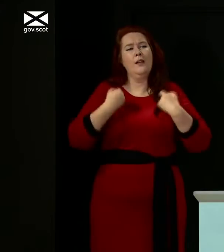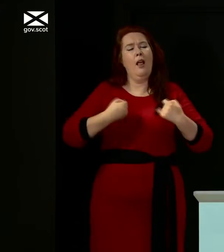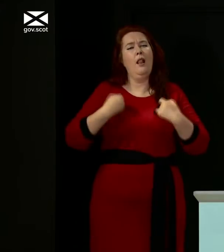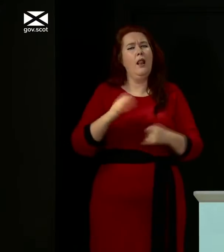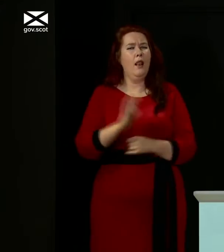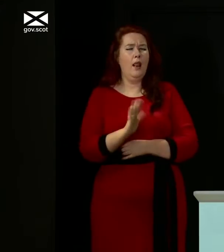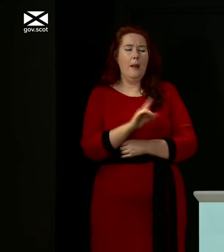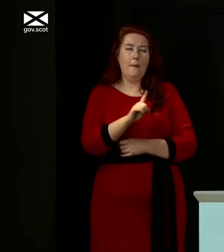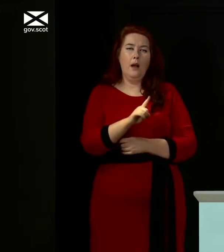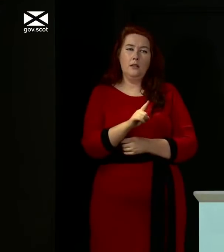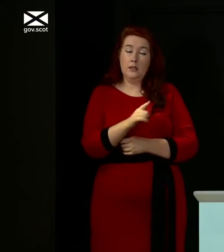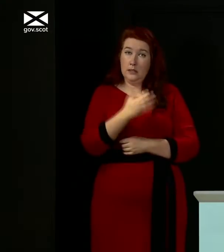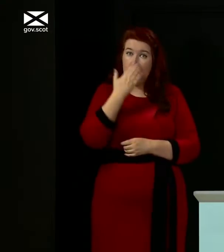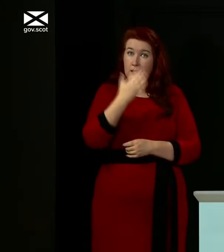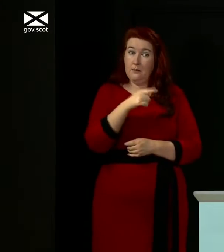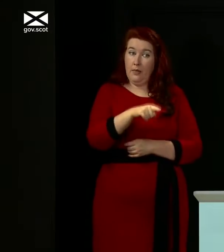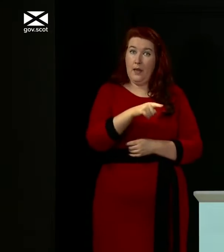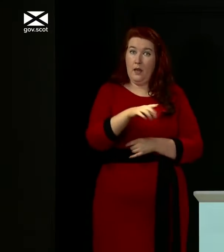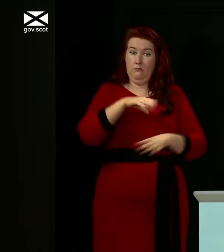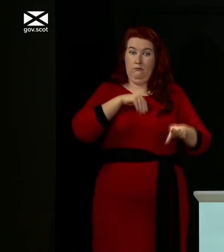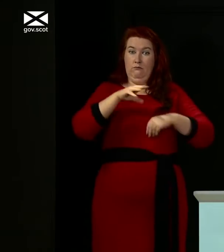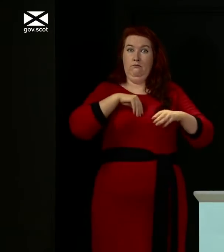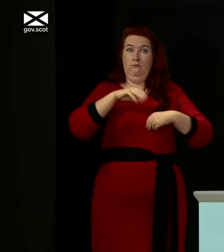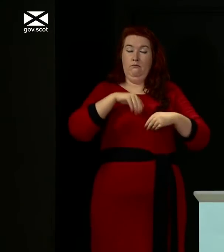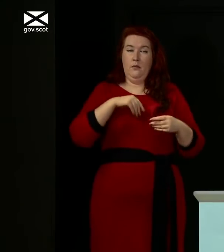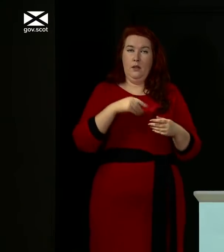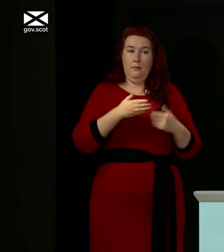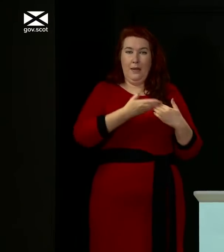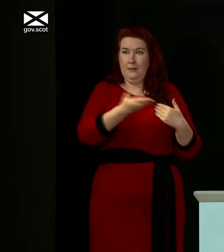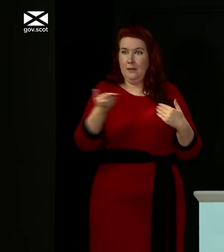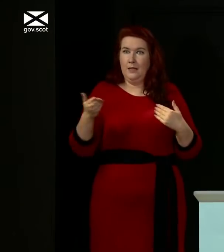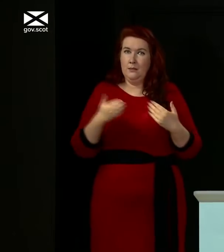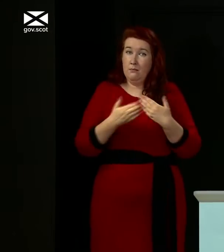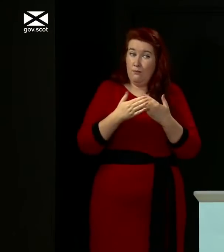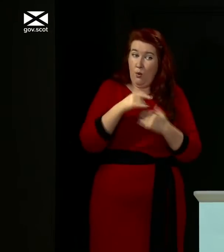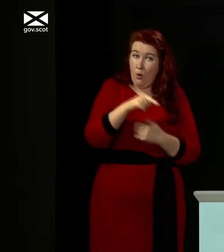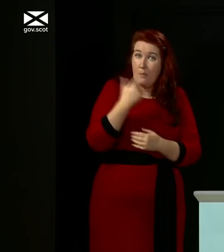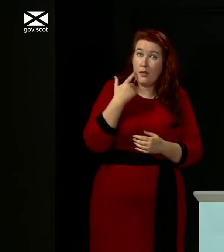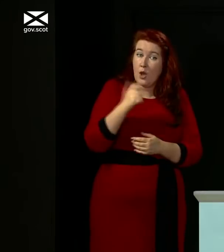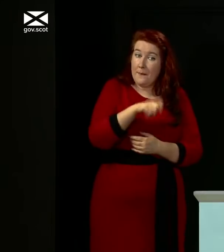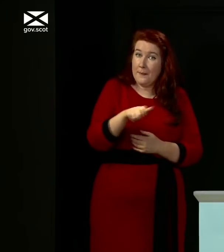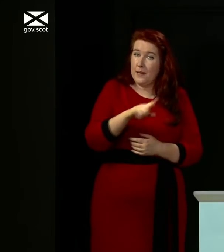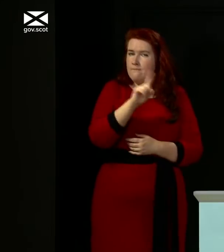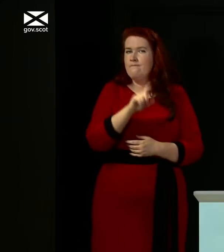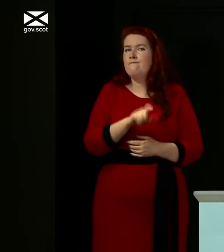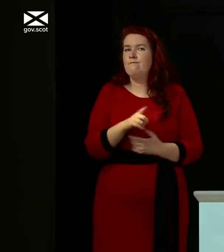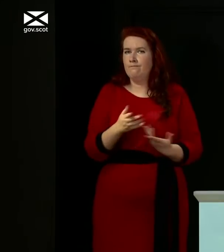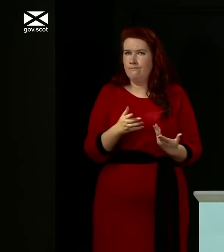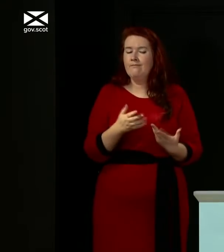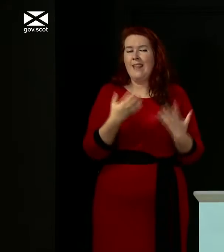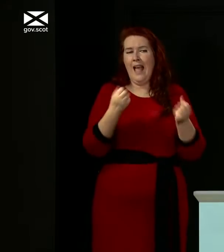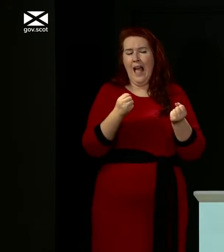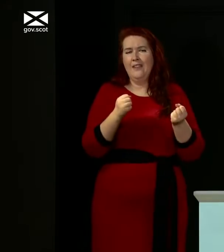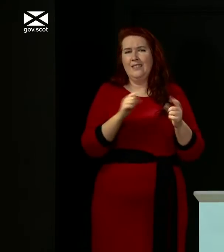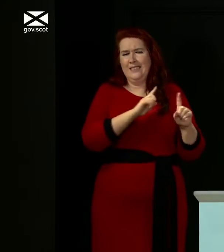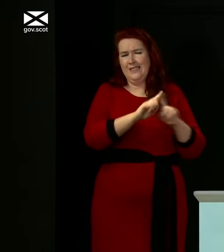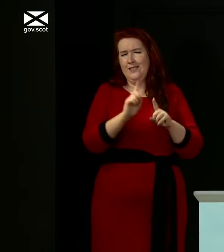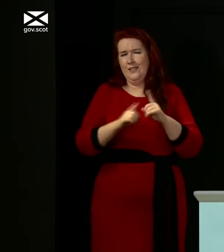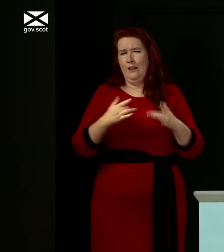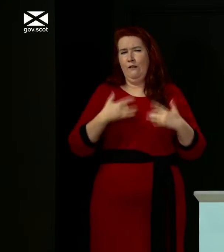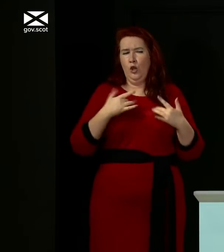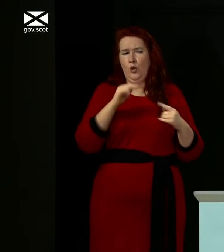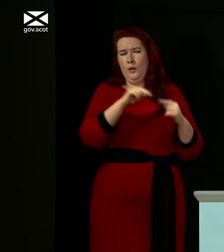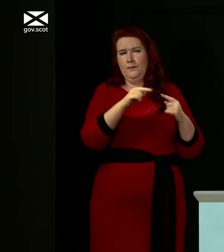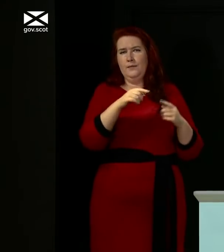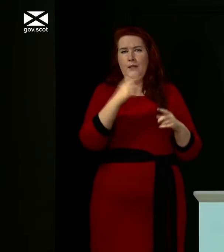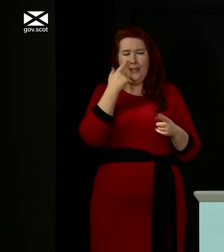they get this virus, but is it transmitting more amongst young people than was the case before? Now, there's mixed opinions on that within the